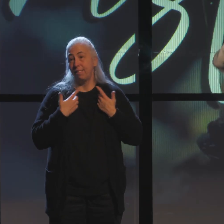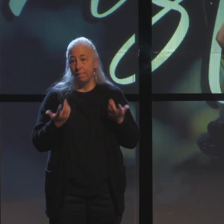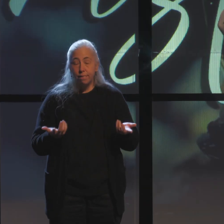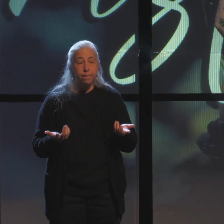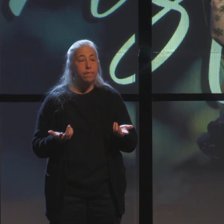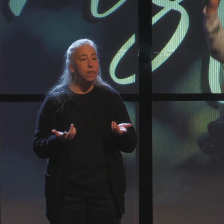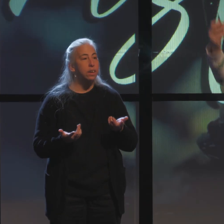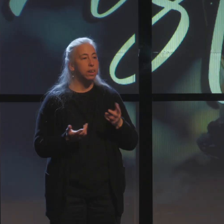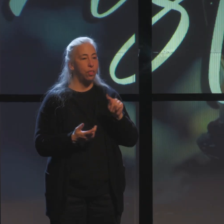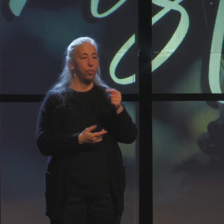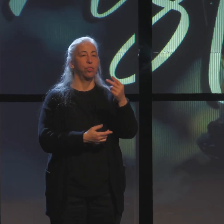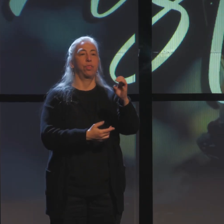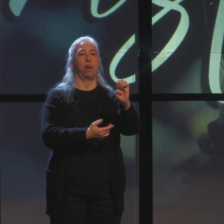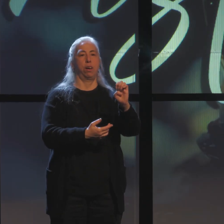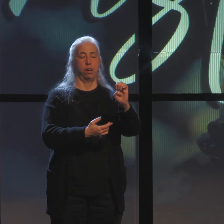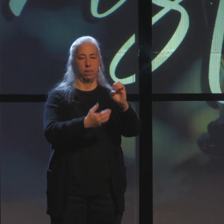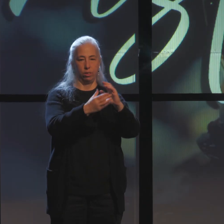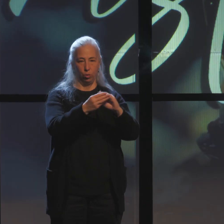It's the story.